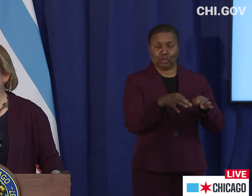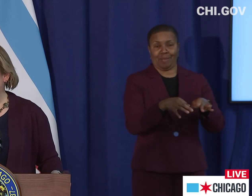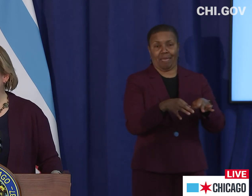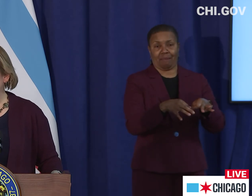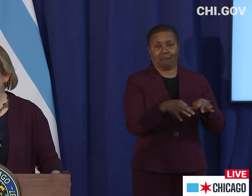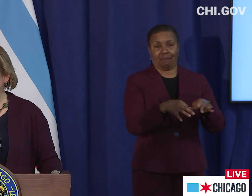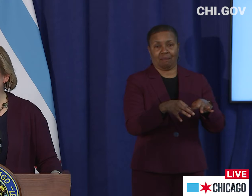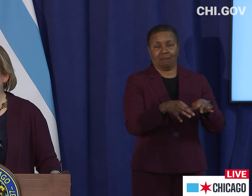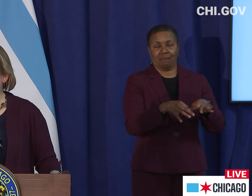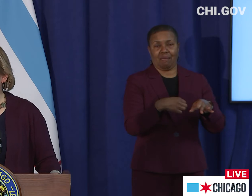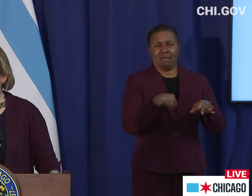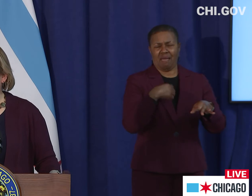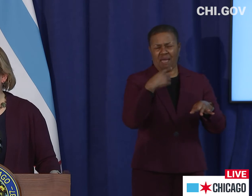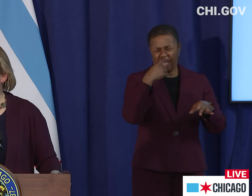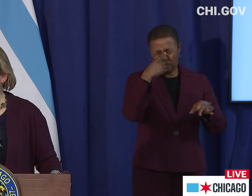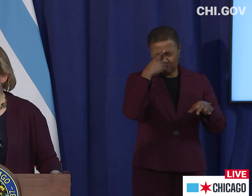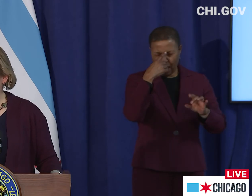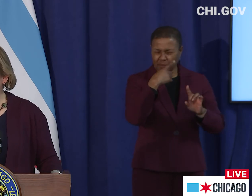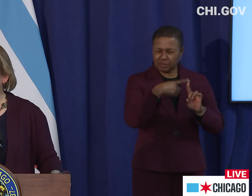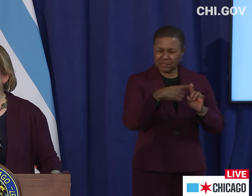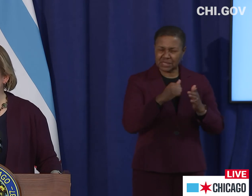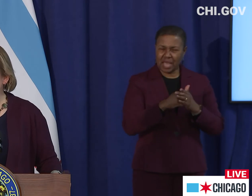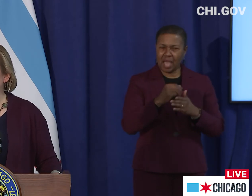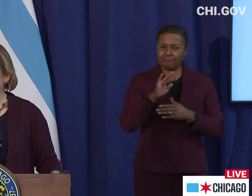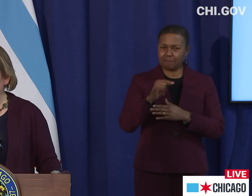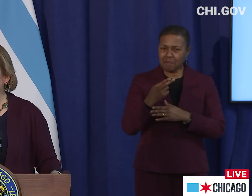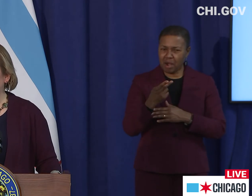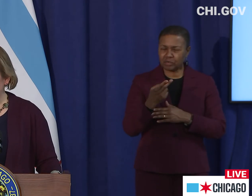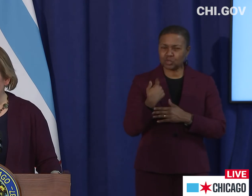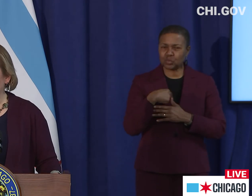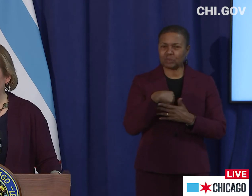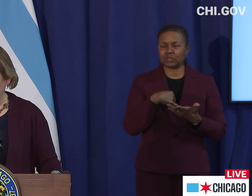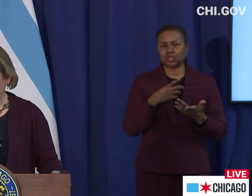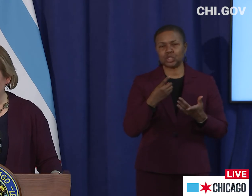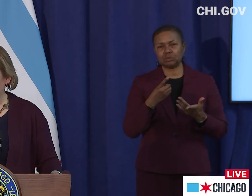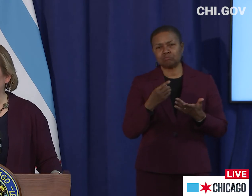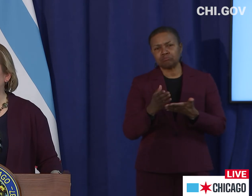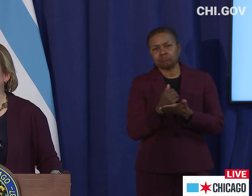to feel pretty optimistic that probably by March we will be getting quite a bit